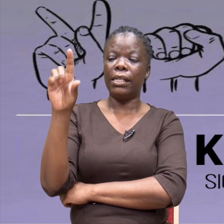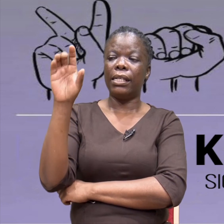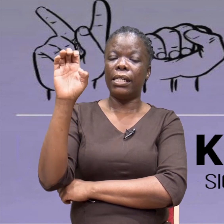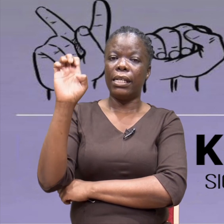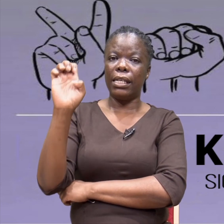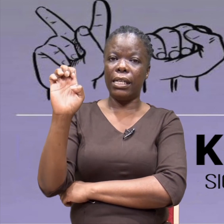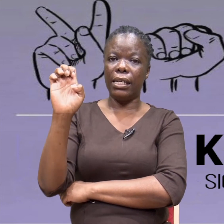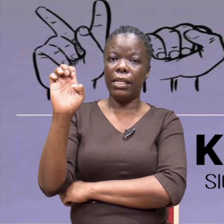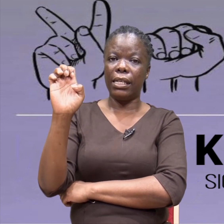E.